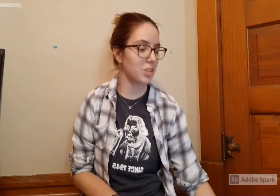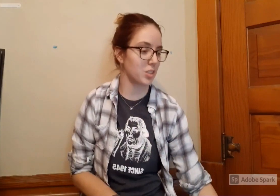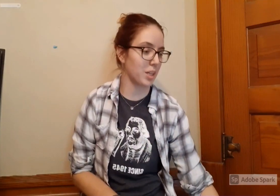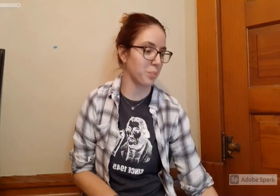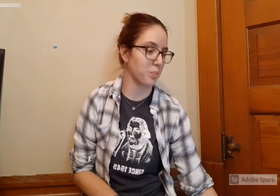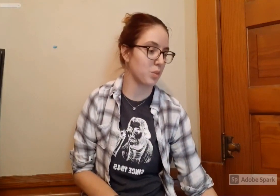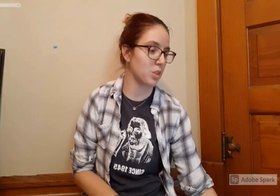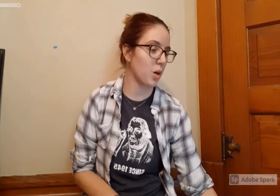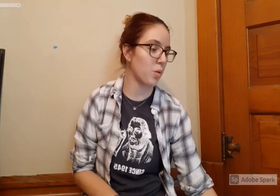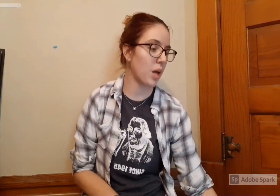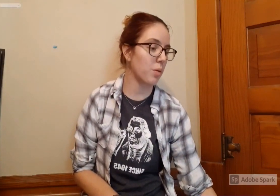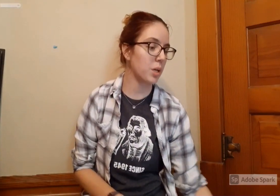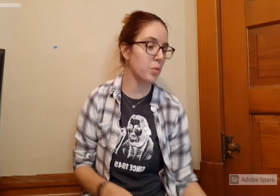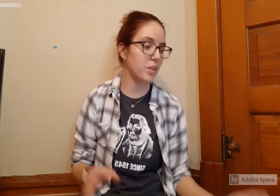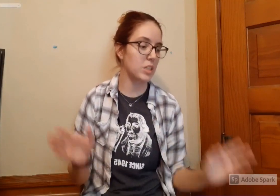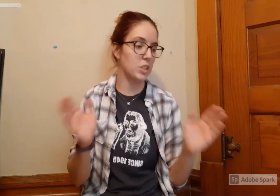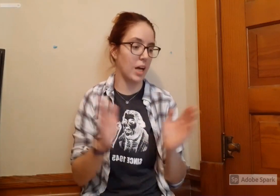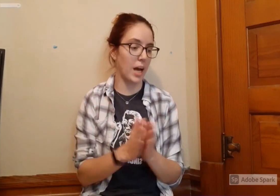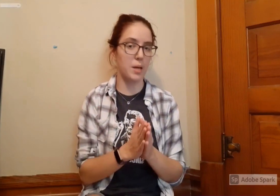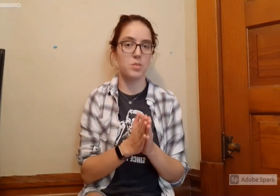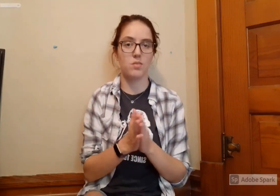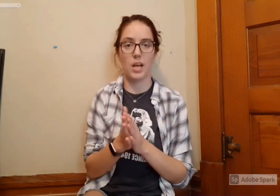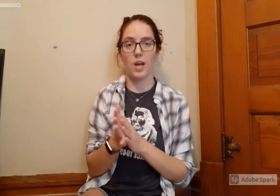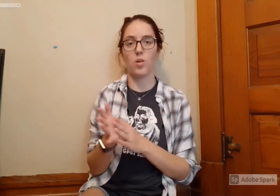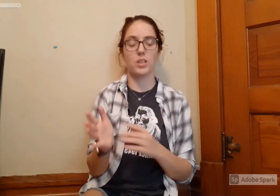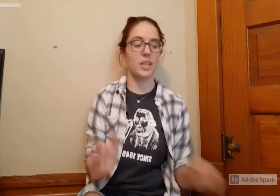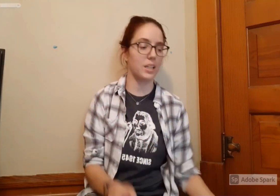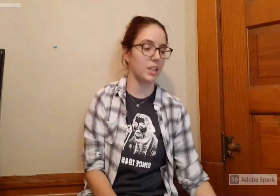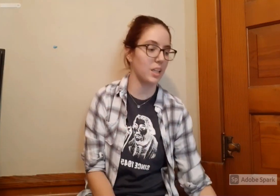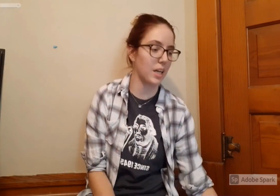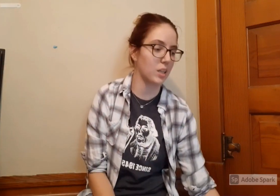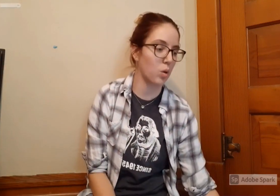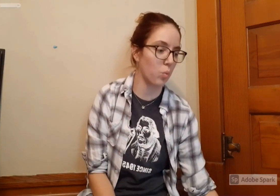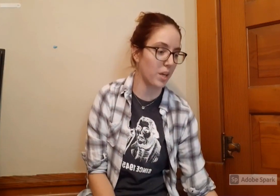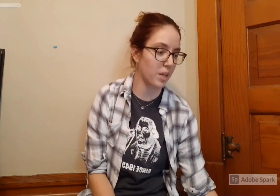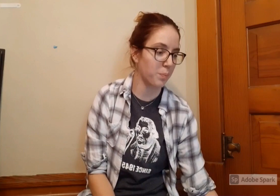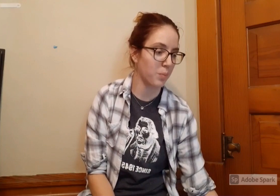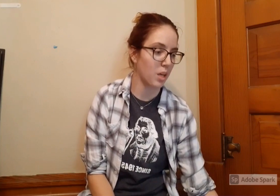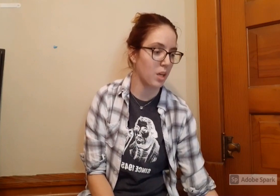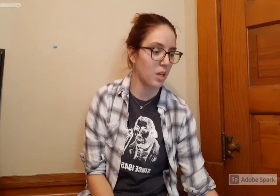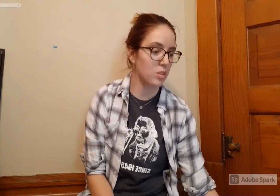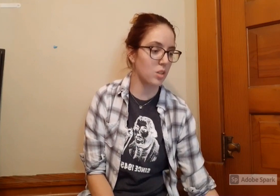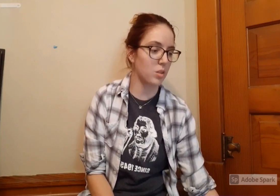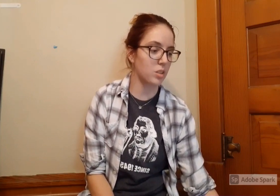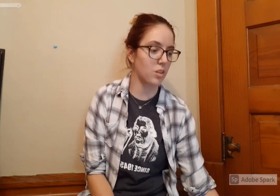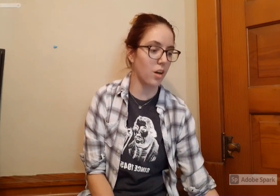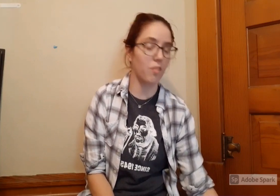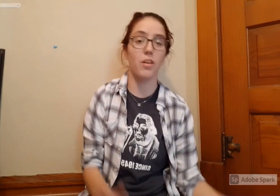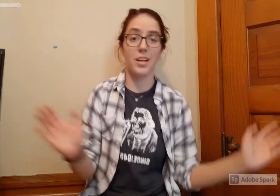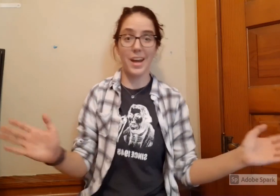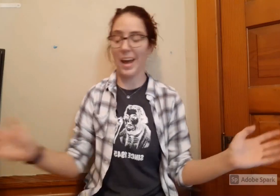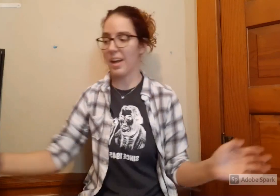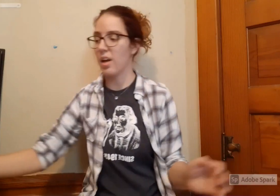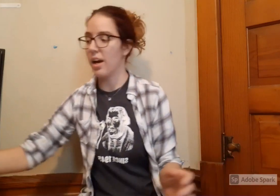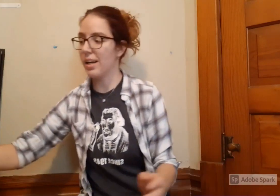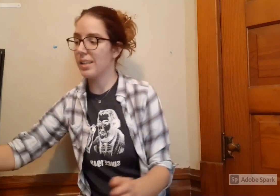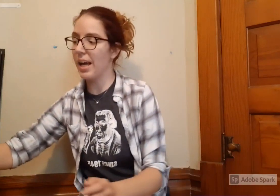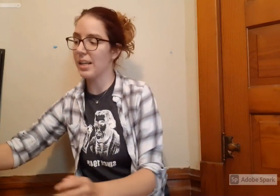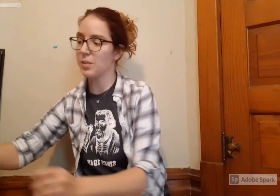interesting. So now we're going to move into times a day, or it's technically like the week. So to start off, day. A day is